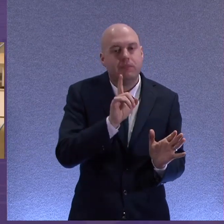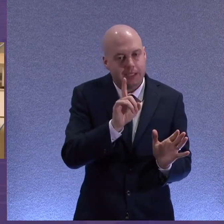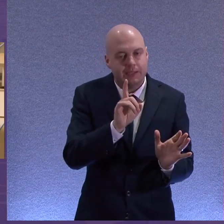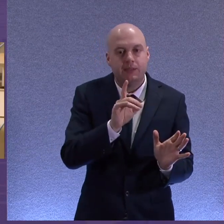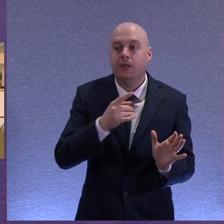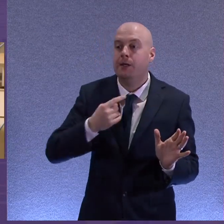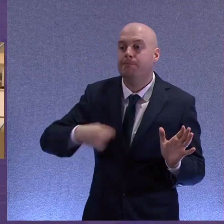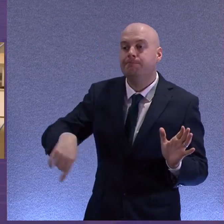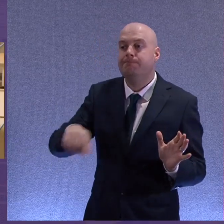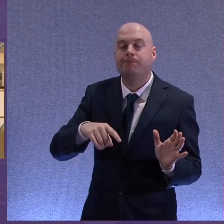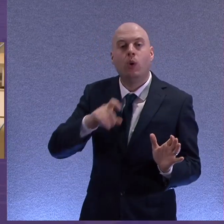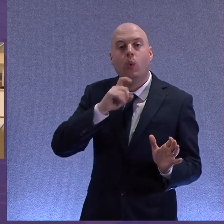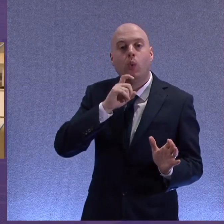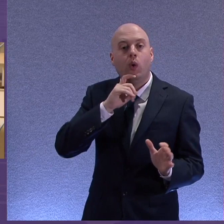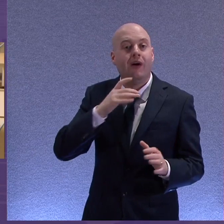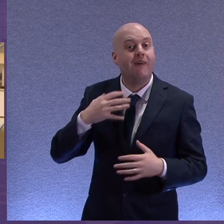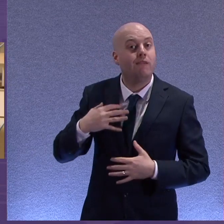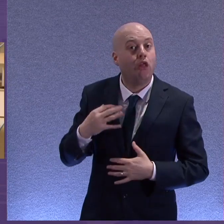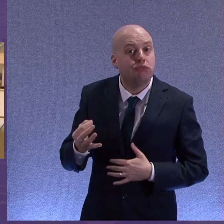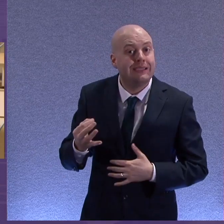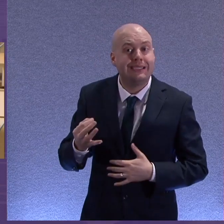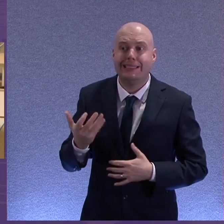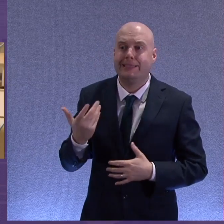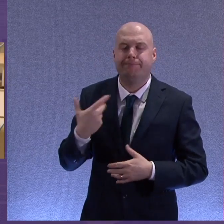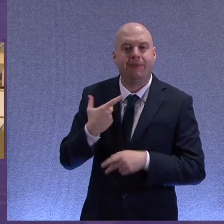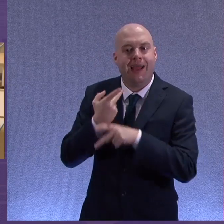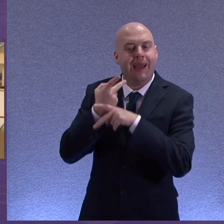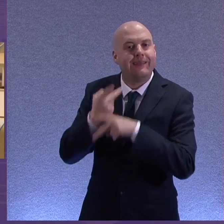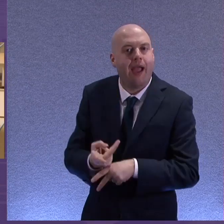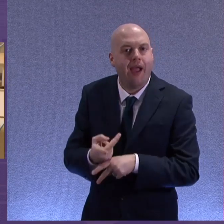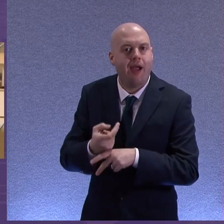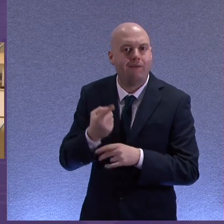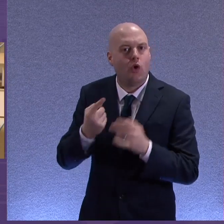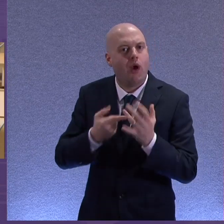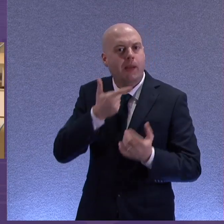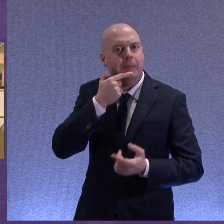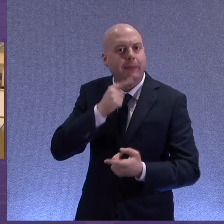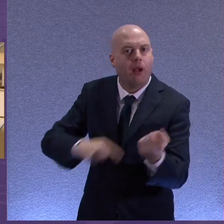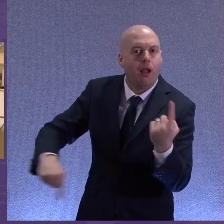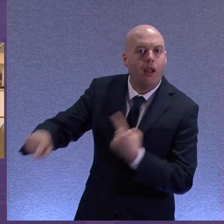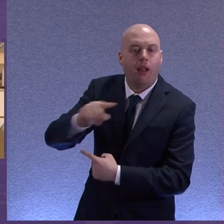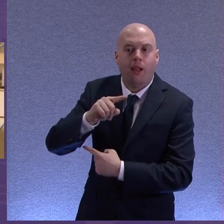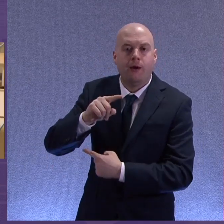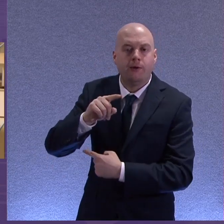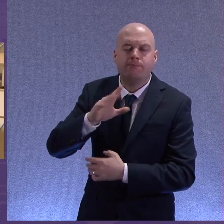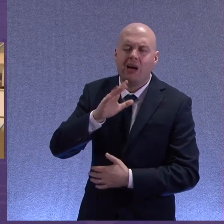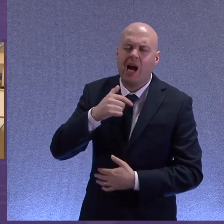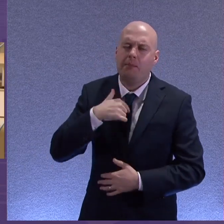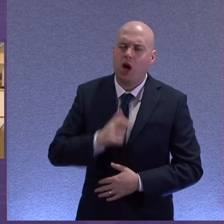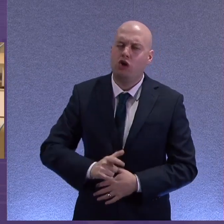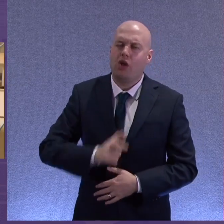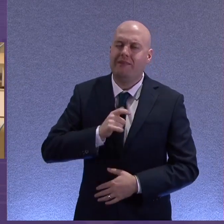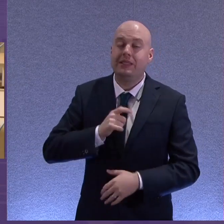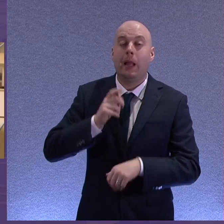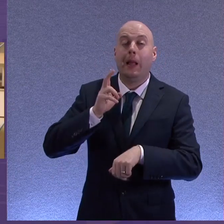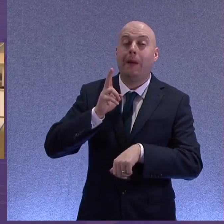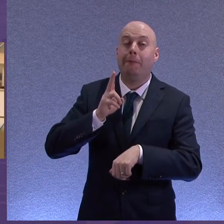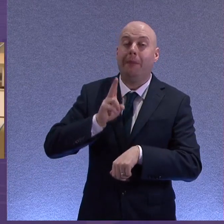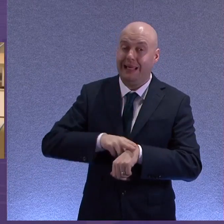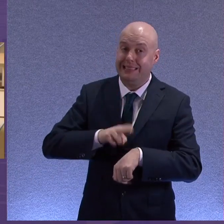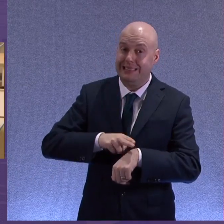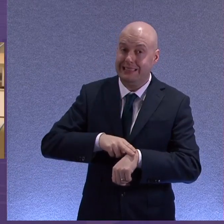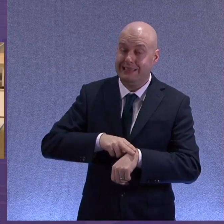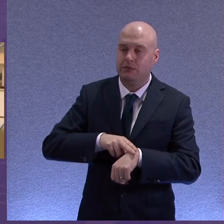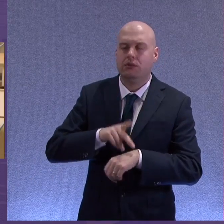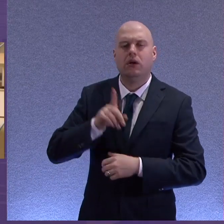effort to continue. We want people who are caring for others to be able to continue. I have confidence that the police will well, firstly, we'll not have